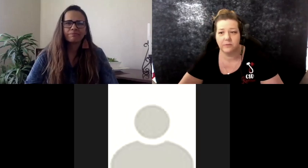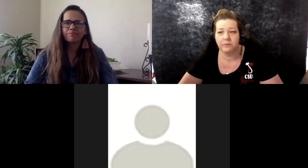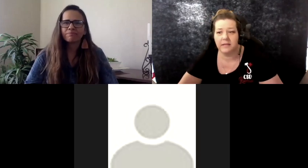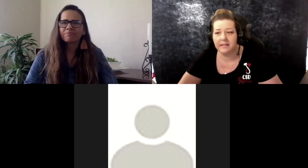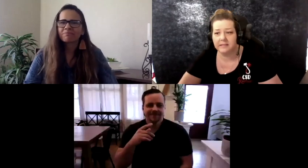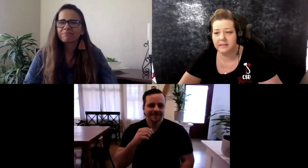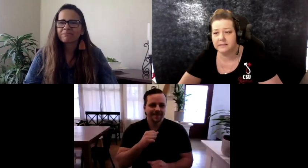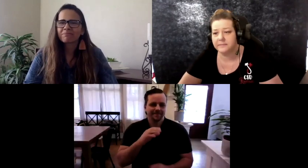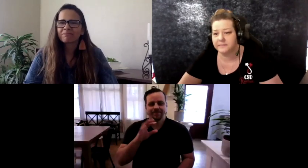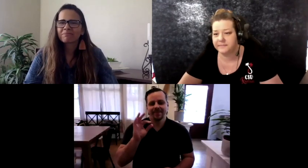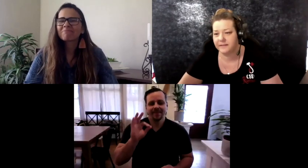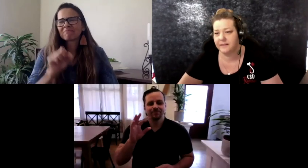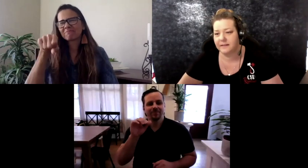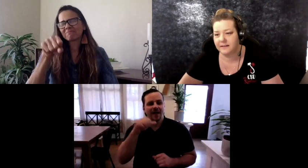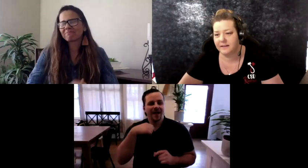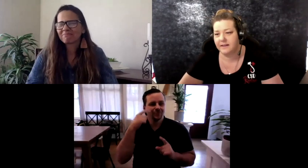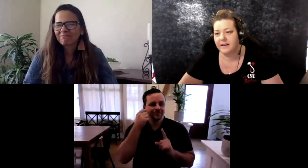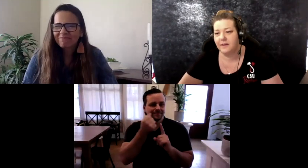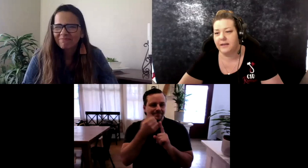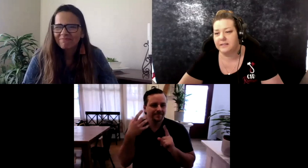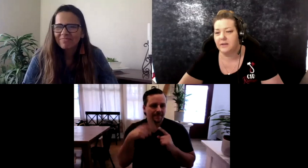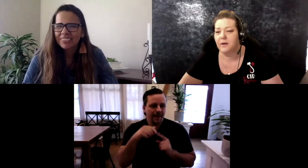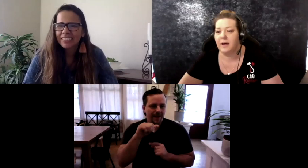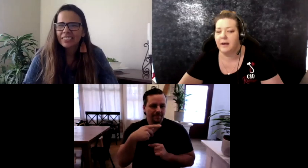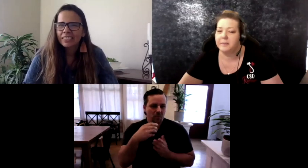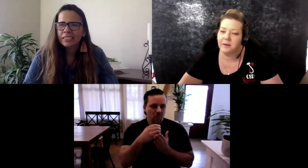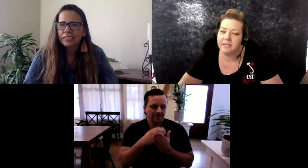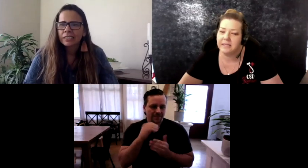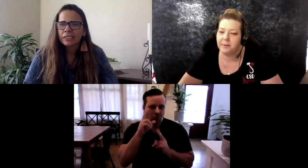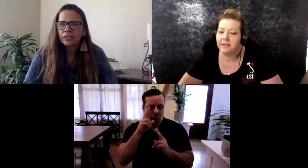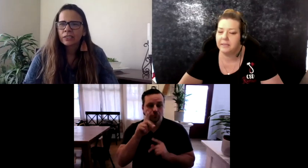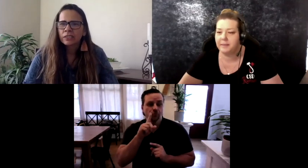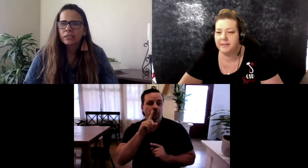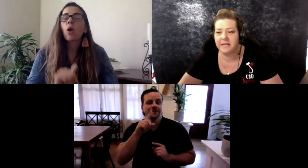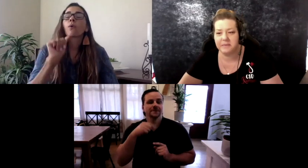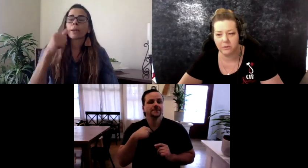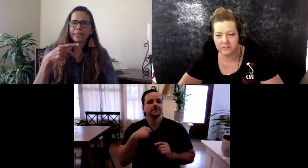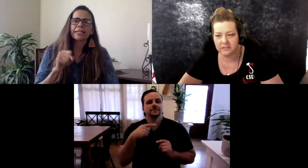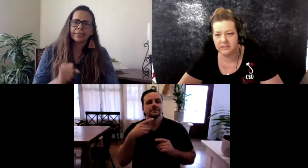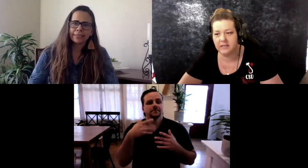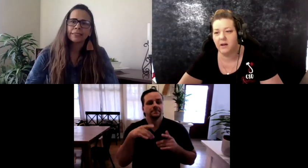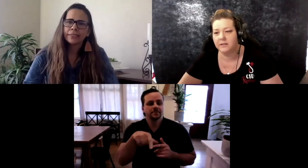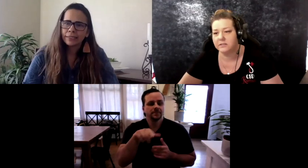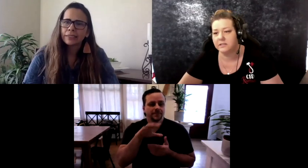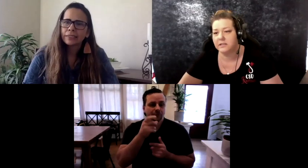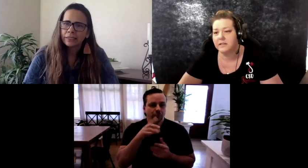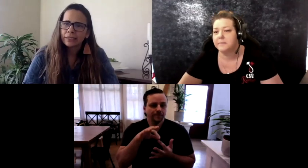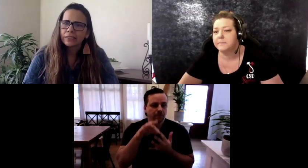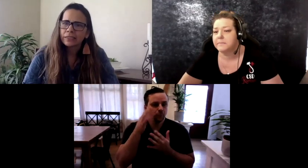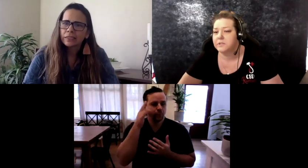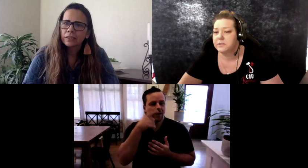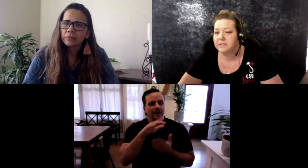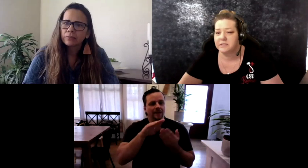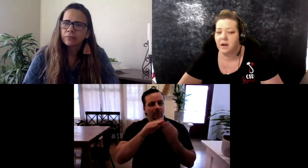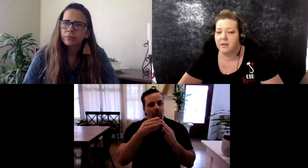So Rene is next. Okay, so I'm going to go ahead and elaborate a little bit about the AP courses and honors.